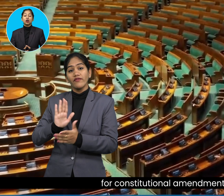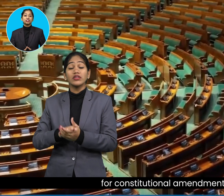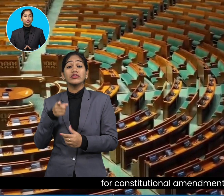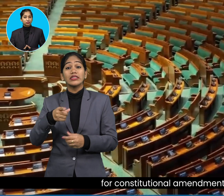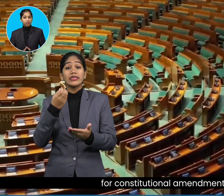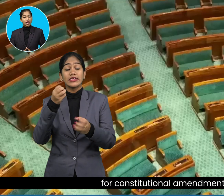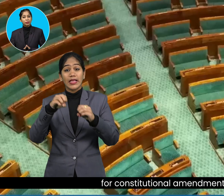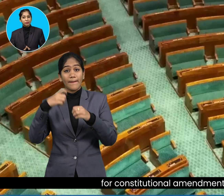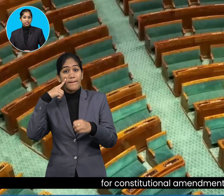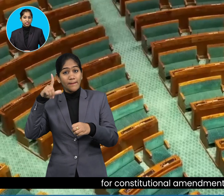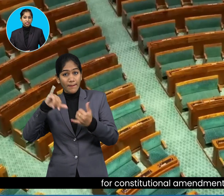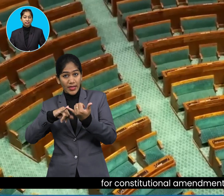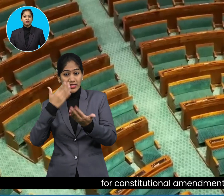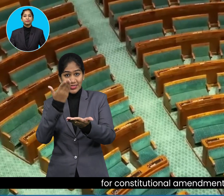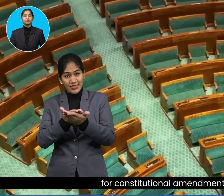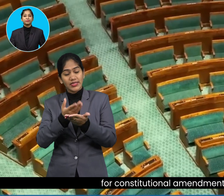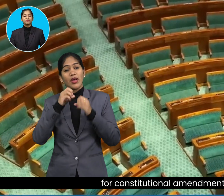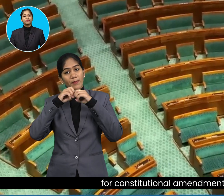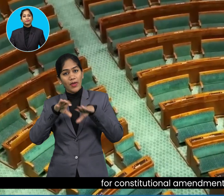for constitutional amendments.